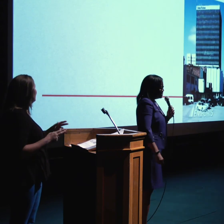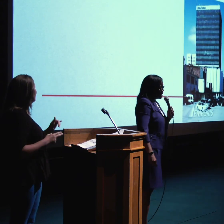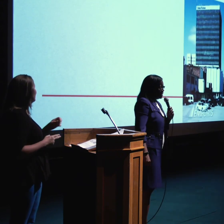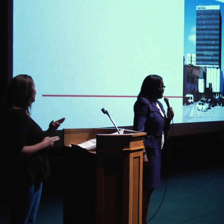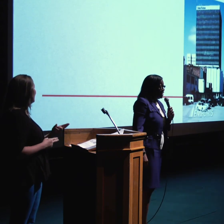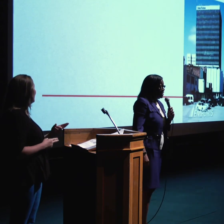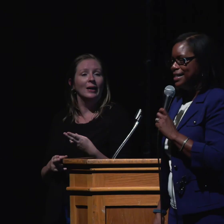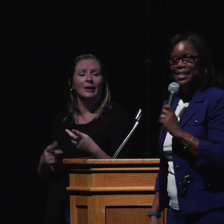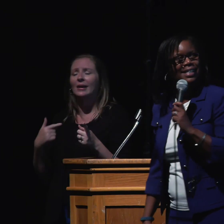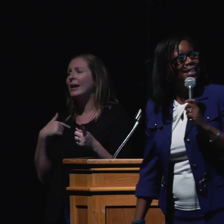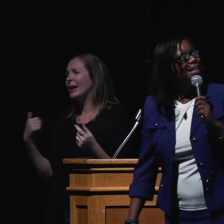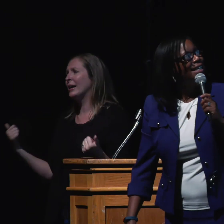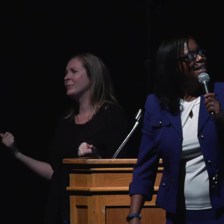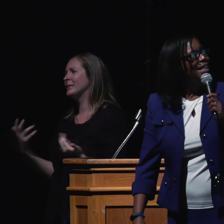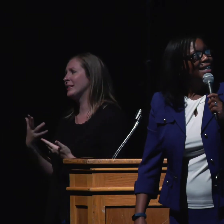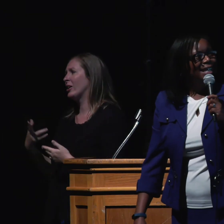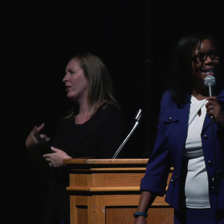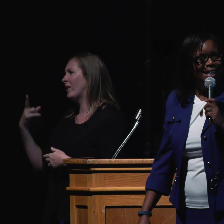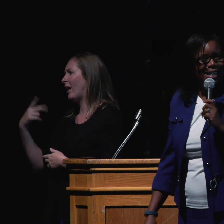Yeah, I'm scared of heights.